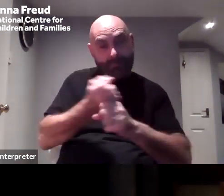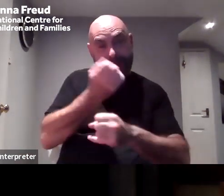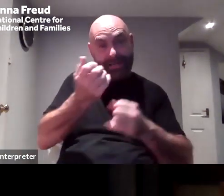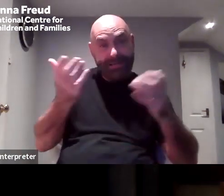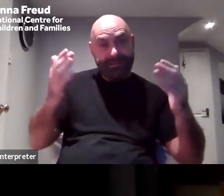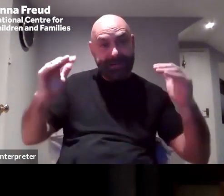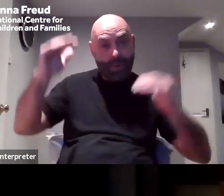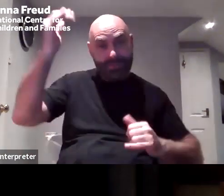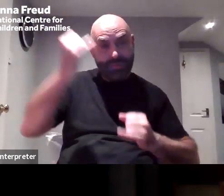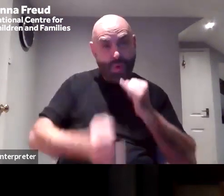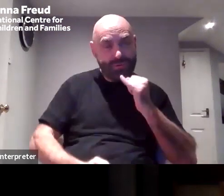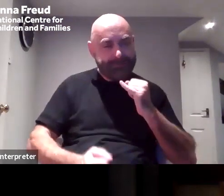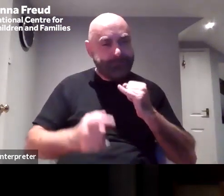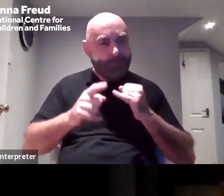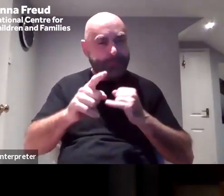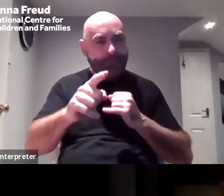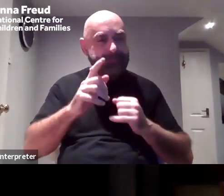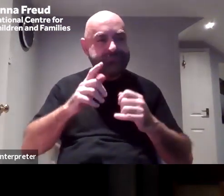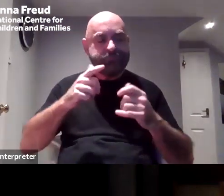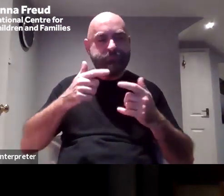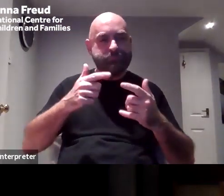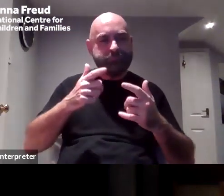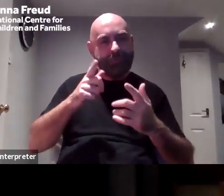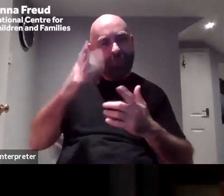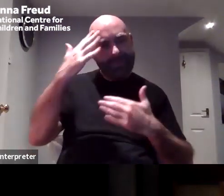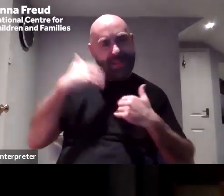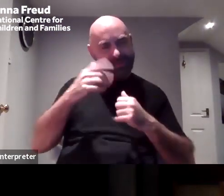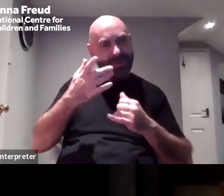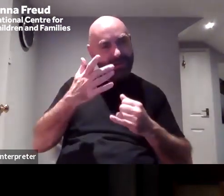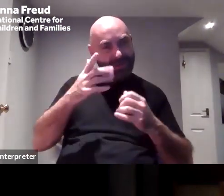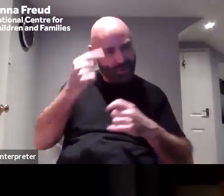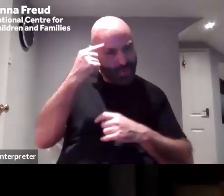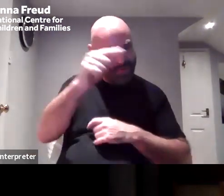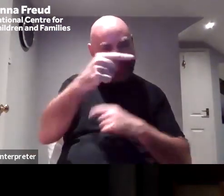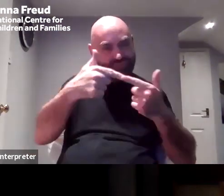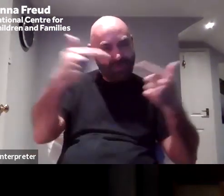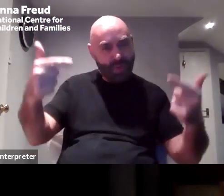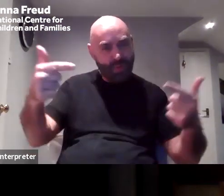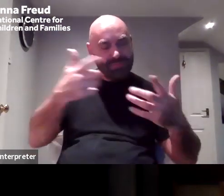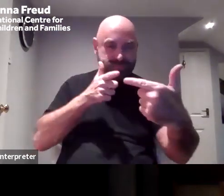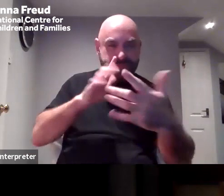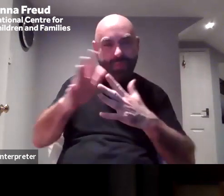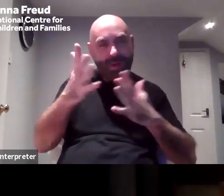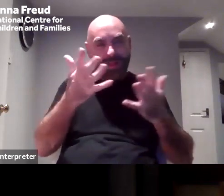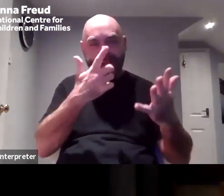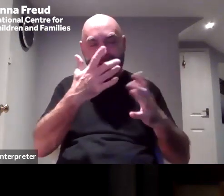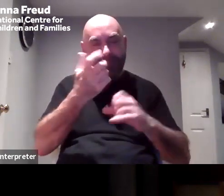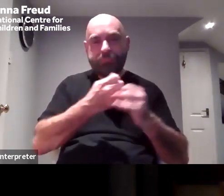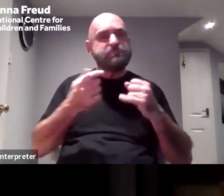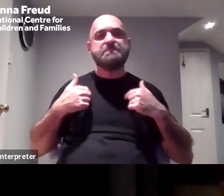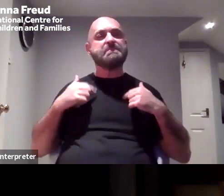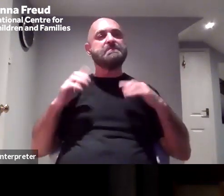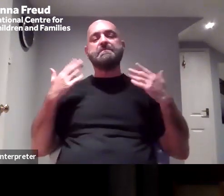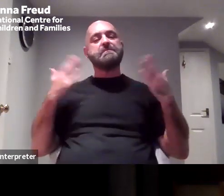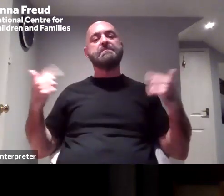inequalities, particularly in access to mental health. Do you have any evidence on that?